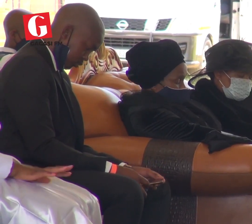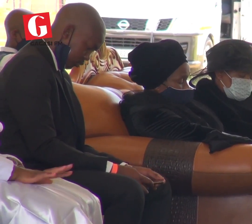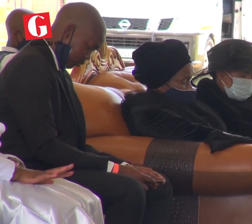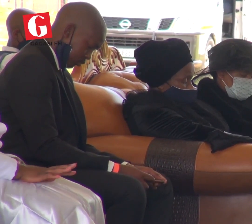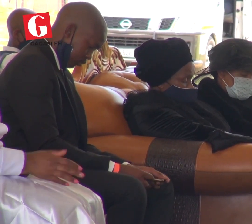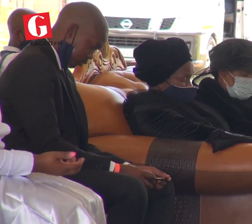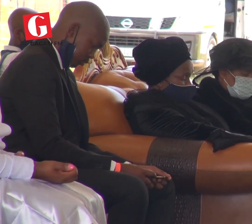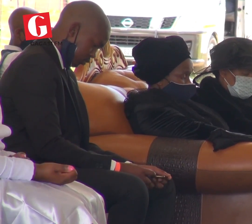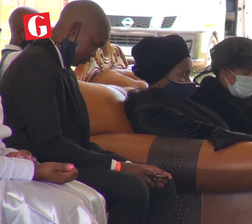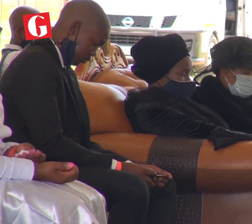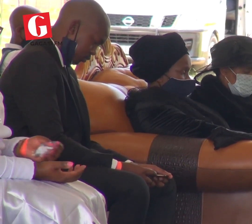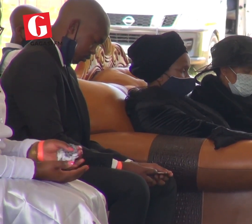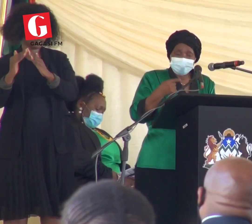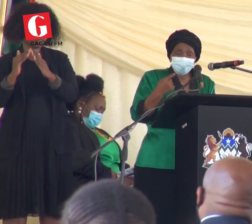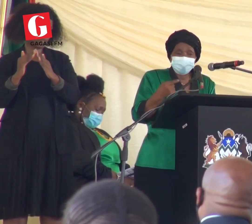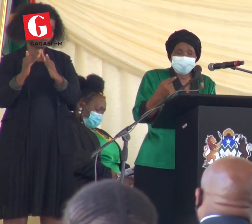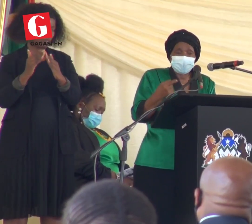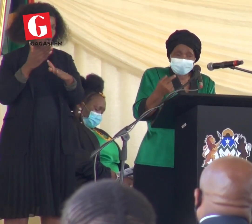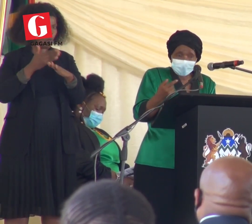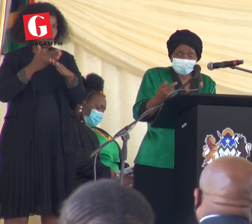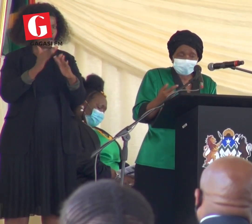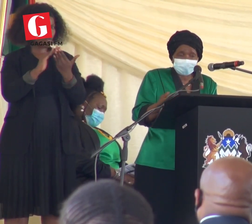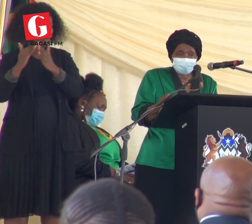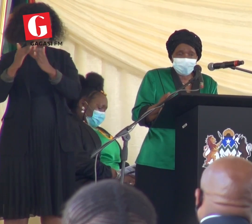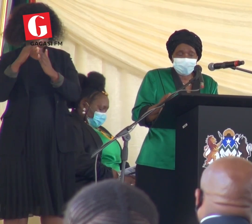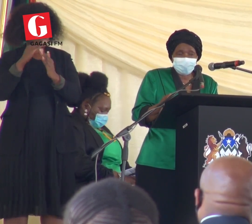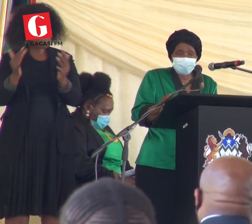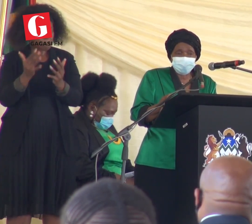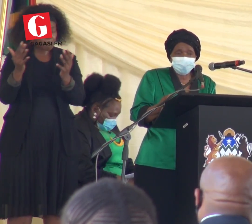nomsebenzi womphakathi.